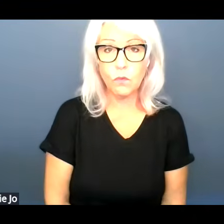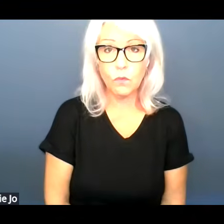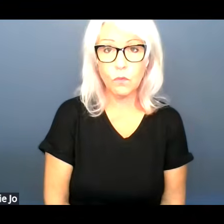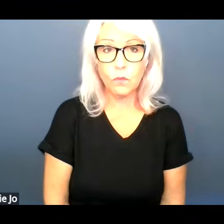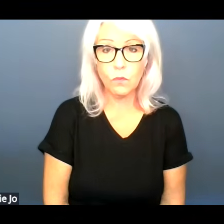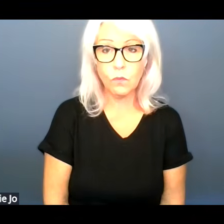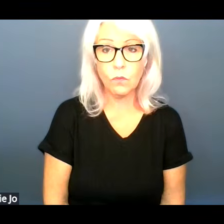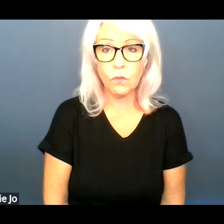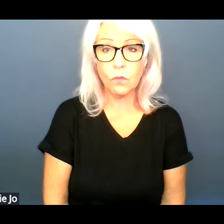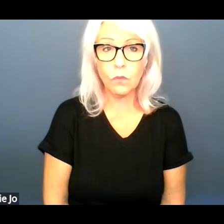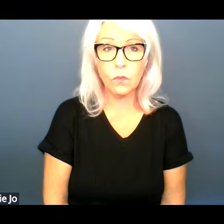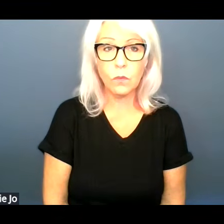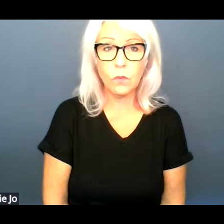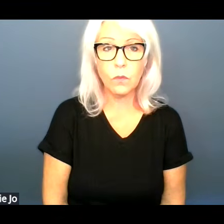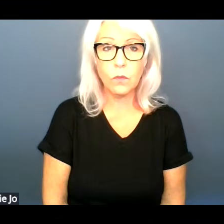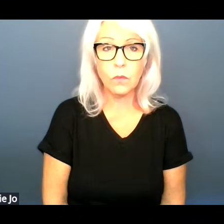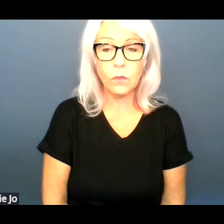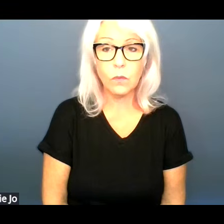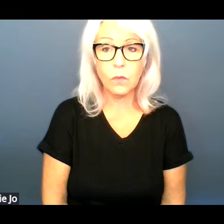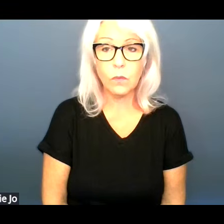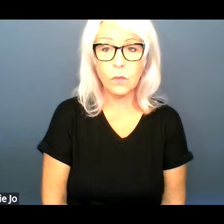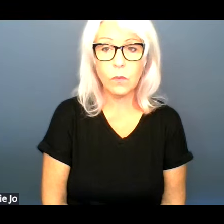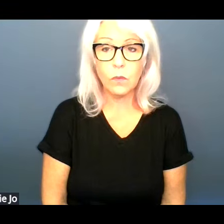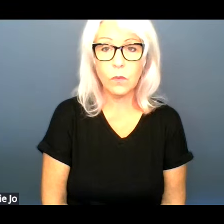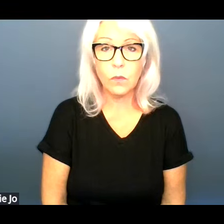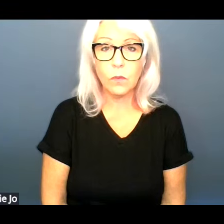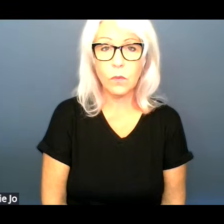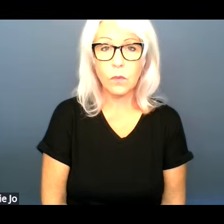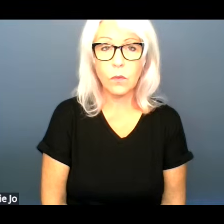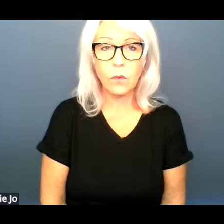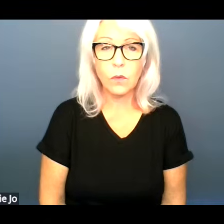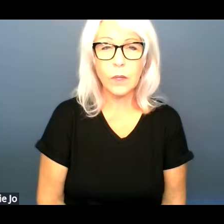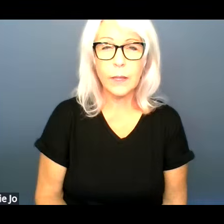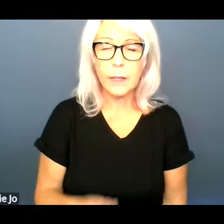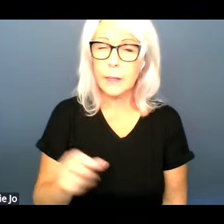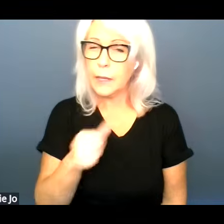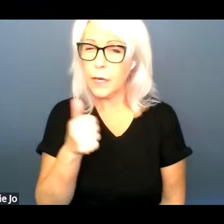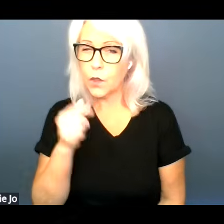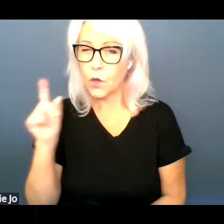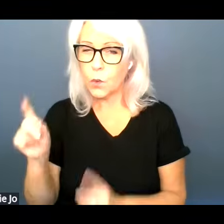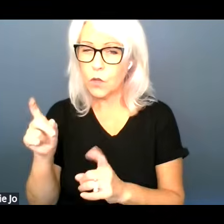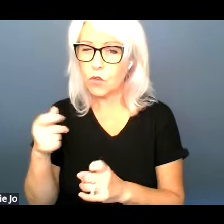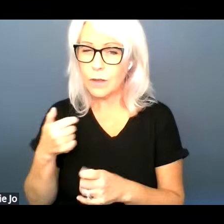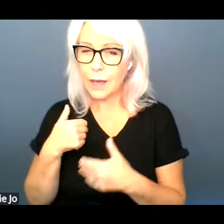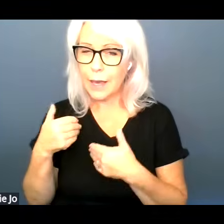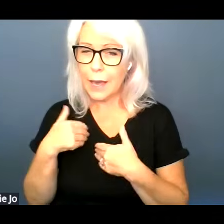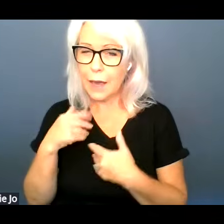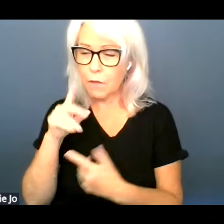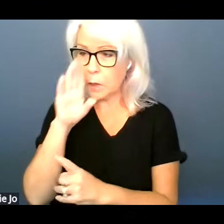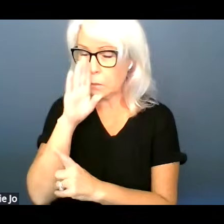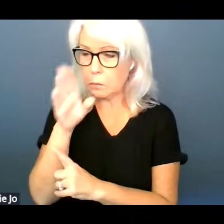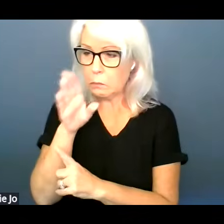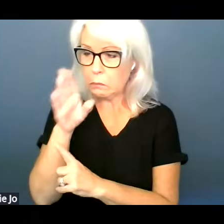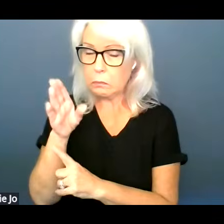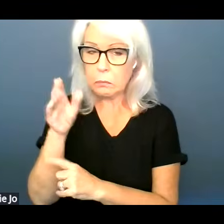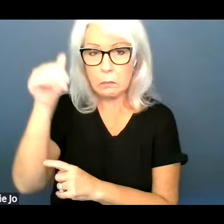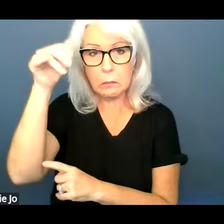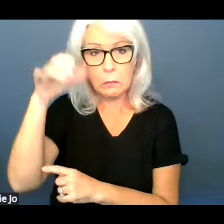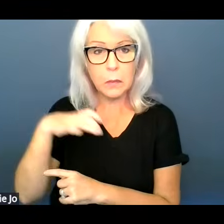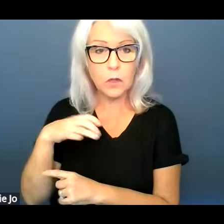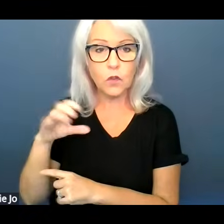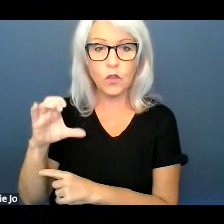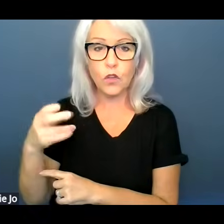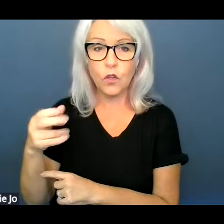I guess those are the questions I have with regard to Mr. Chapman. But Okay. as Chairman